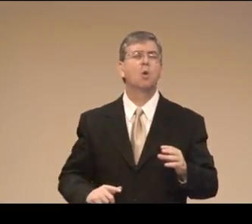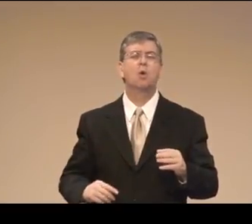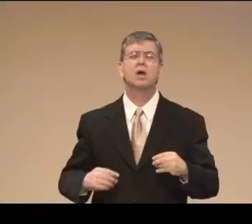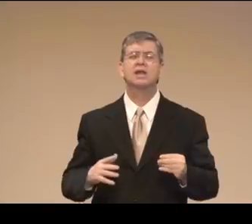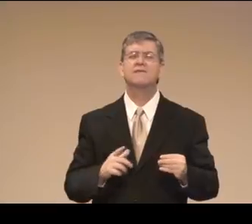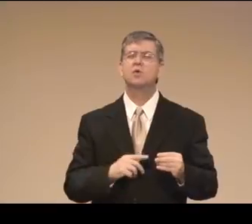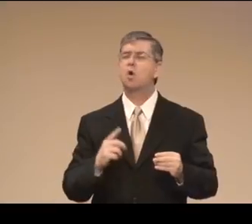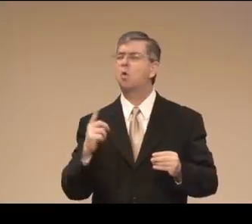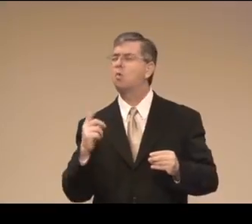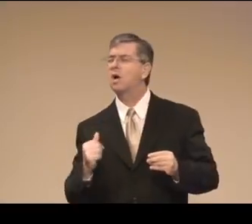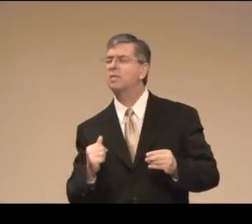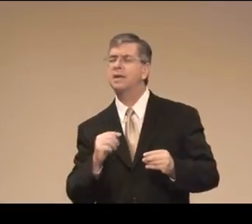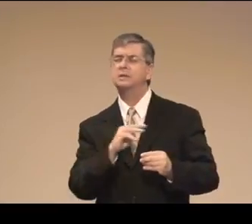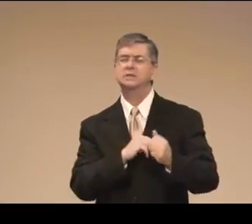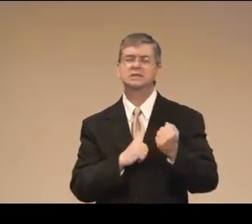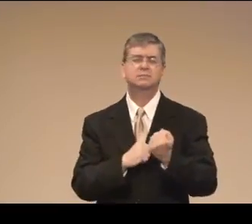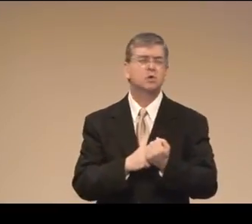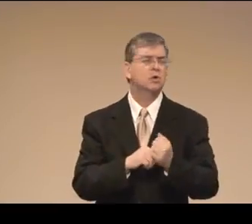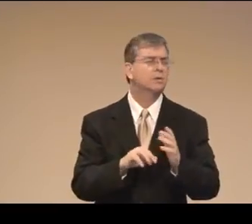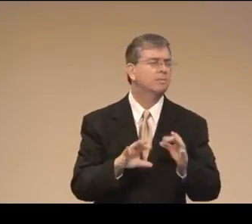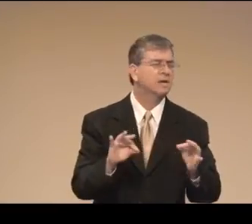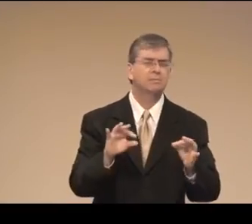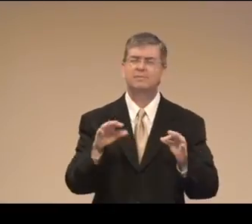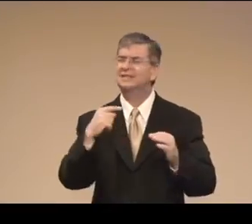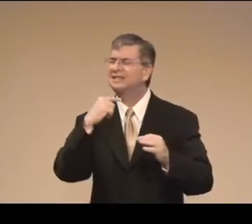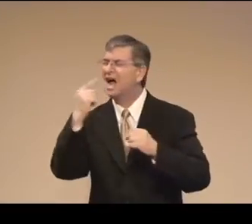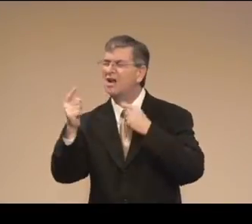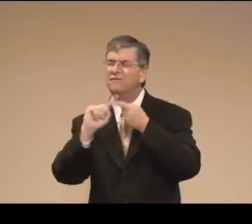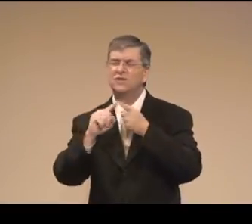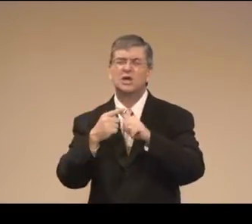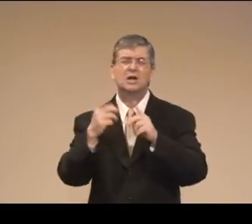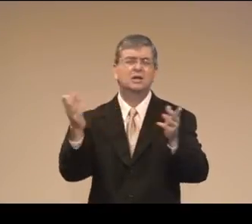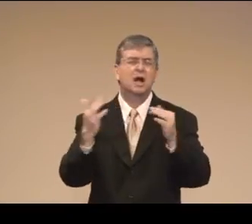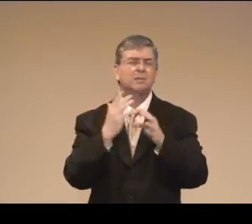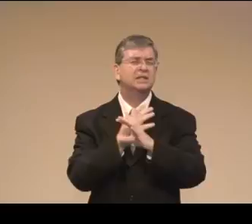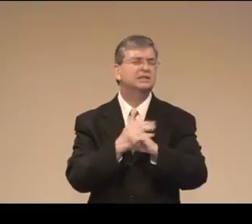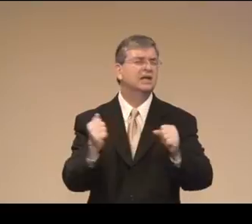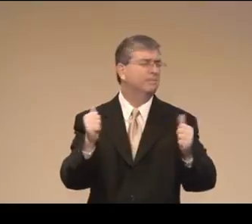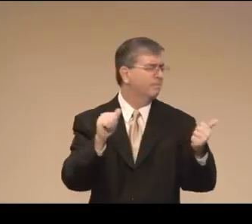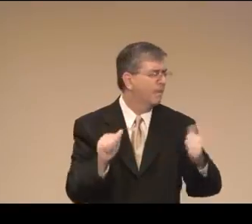it. Work for the Lord. Give your financial support and tell your friends, invite